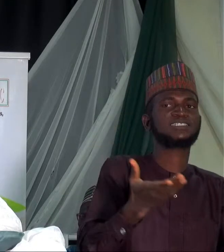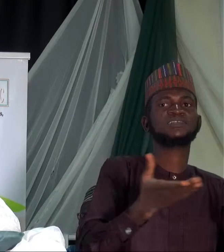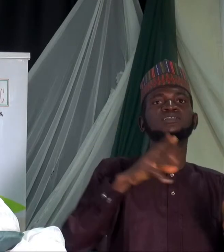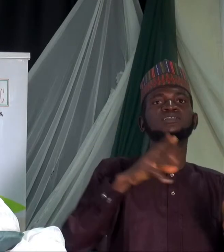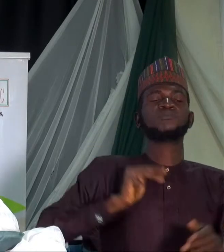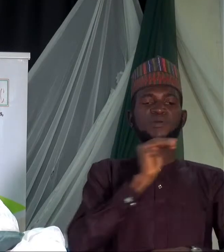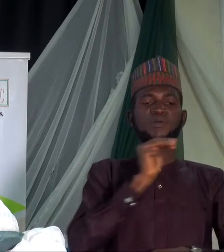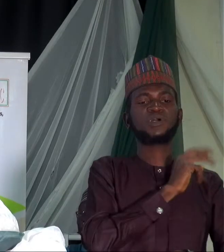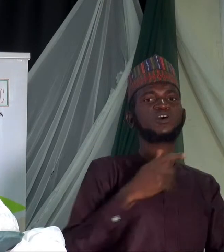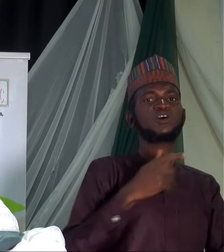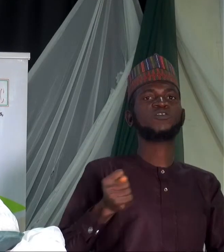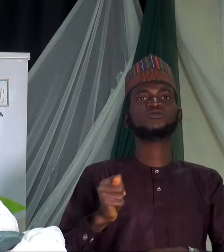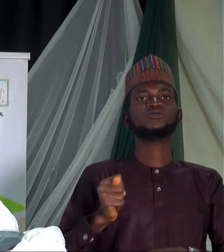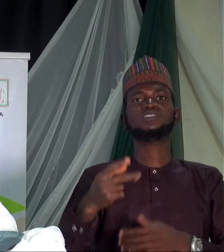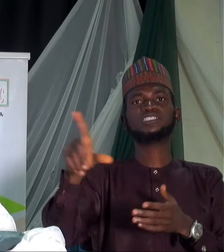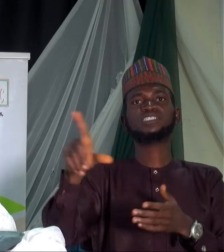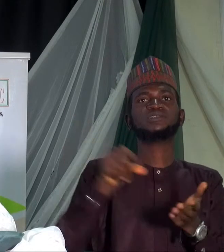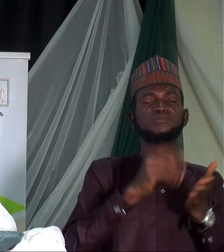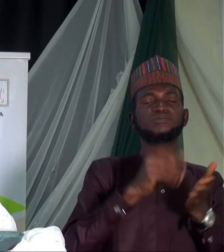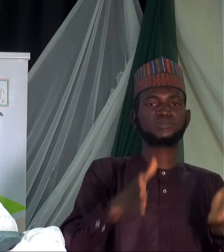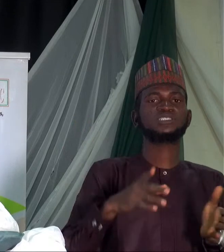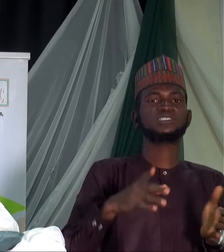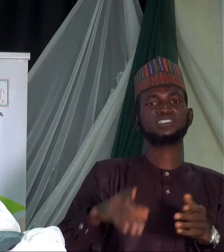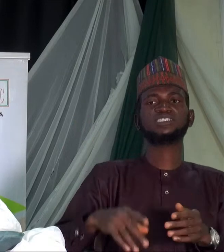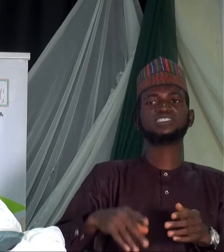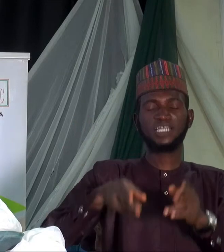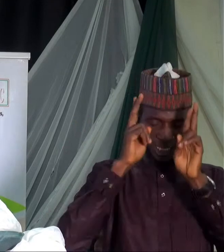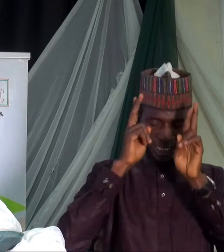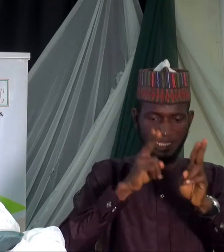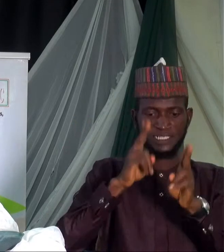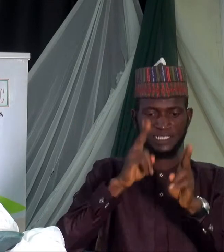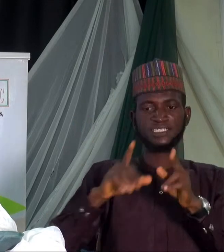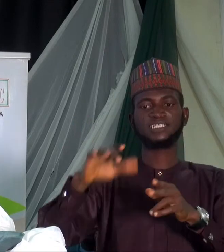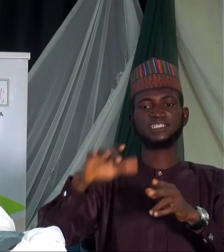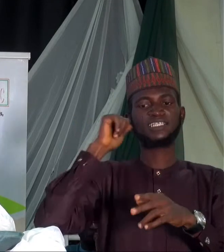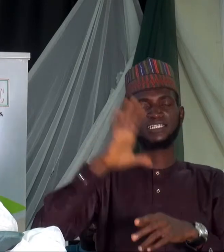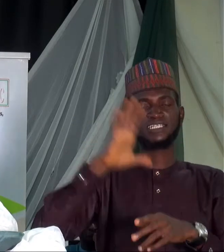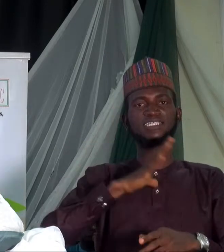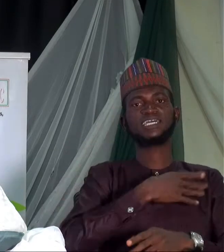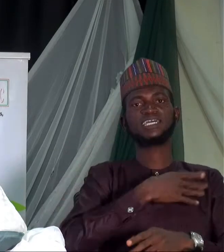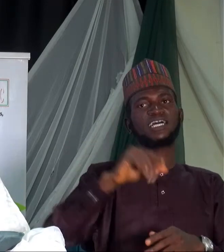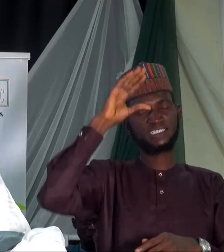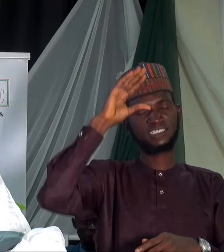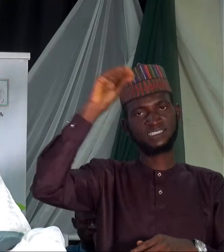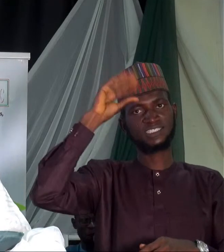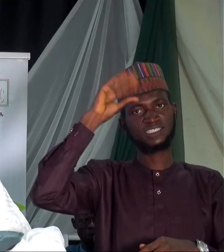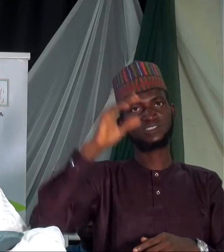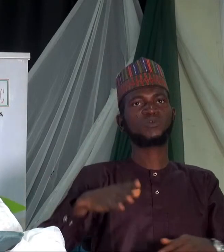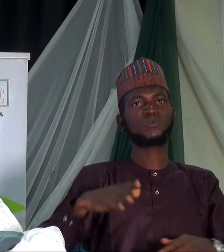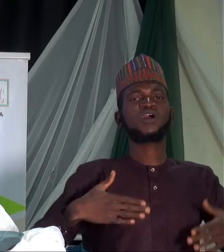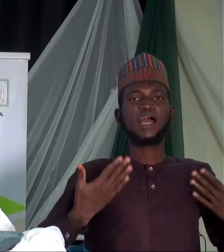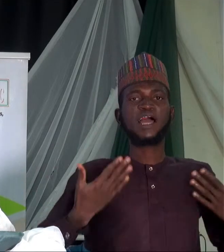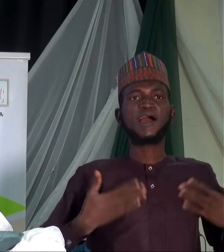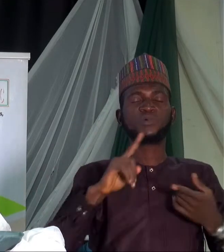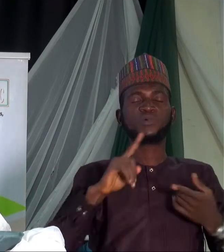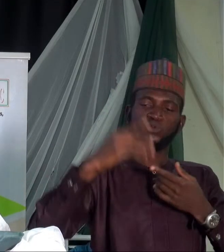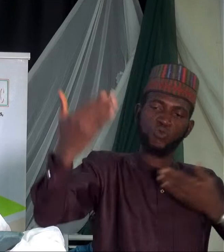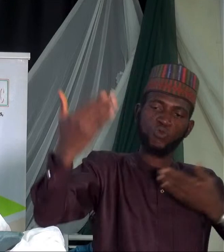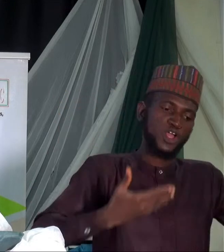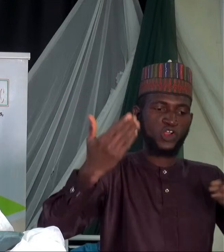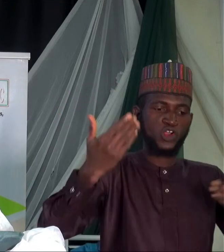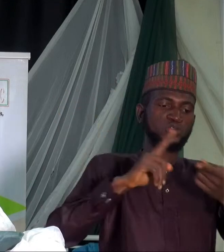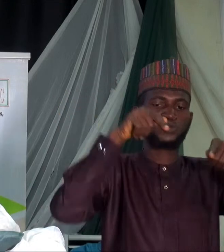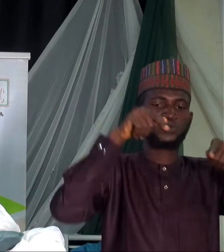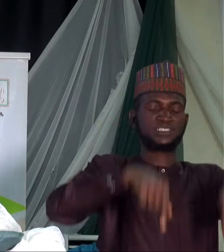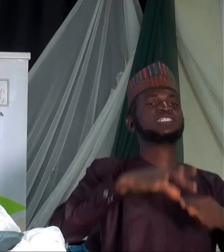press, distinguished ladies and gentlemen. I feel honored and delighted to welcome you to this special occasion of